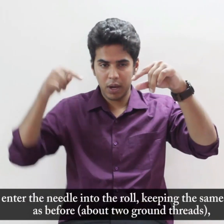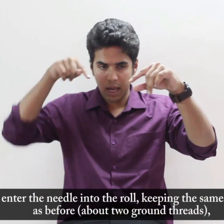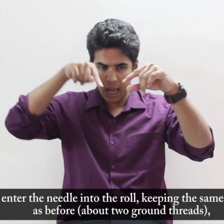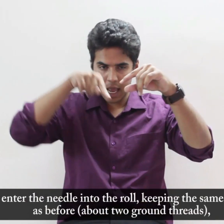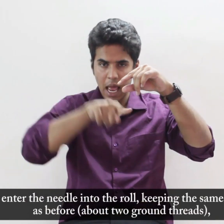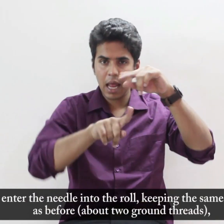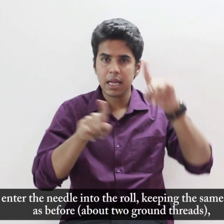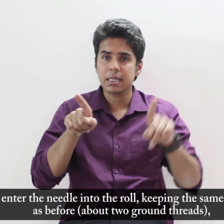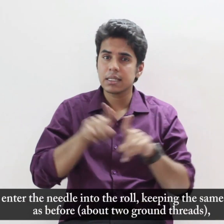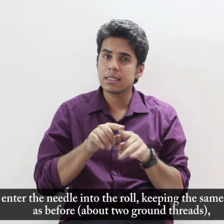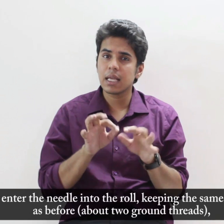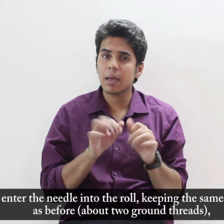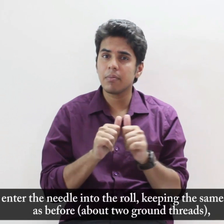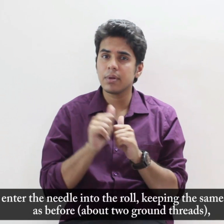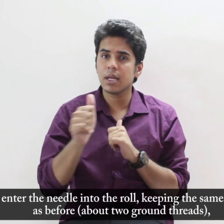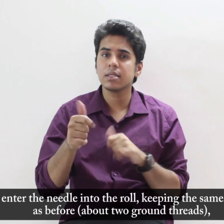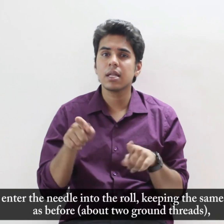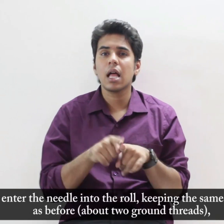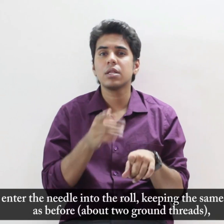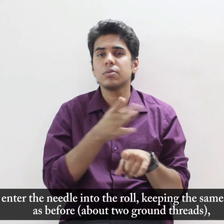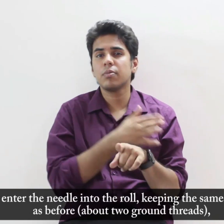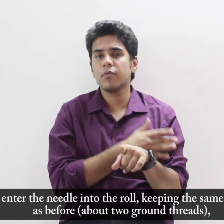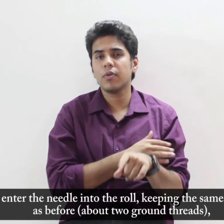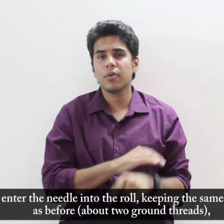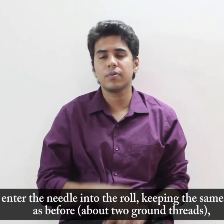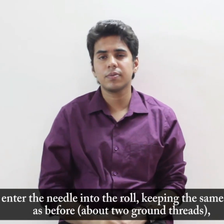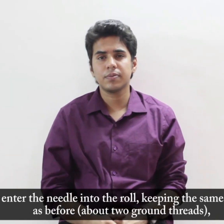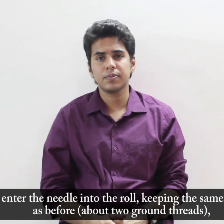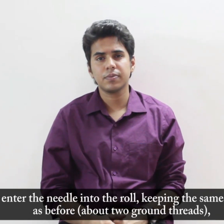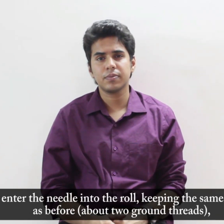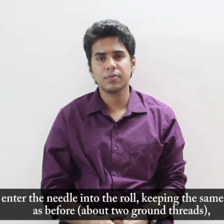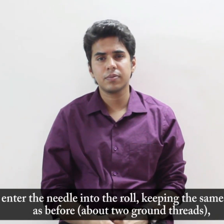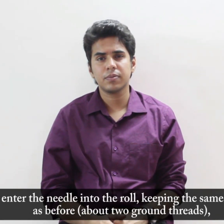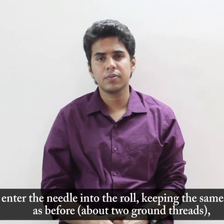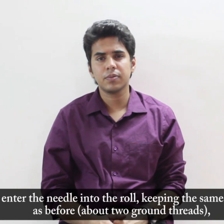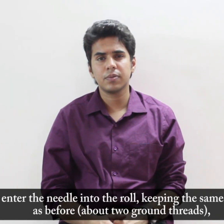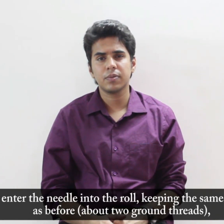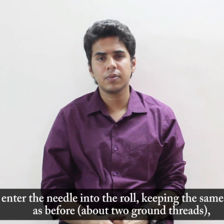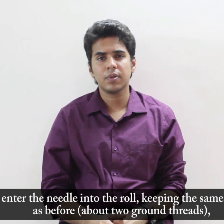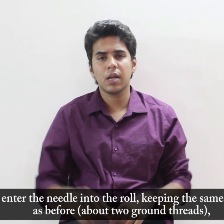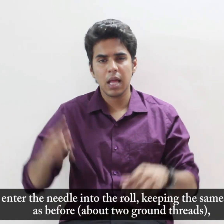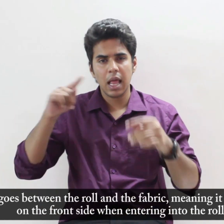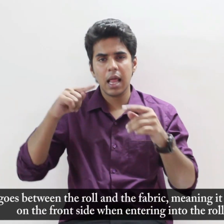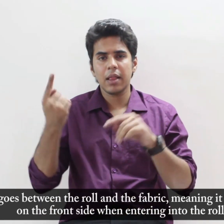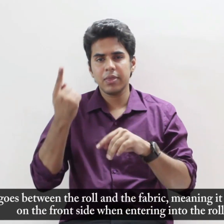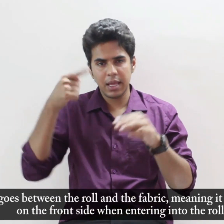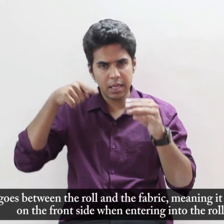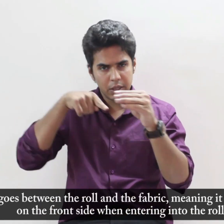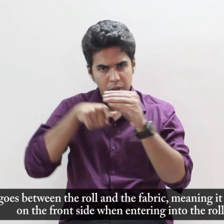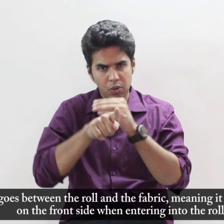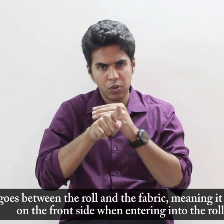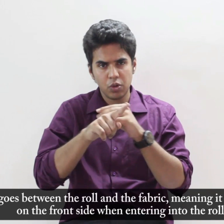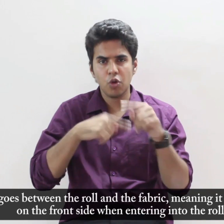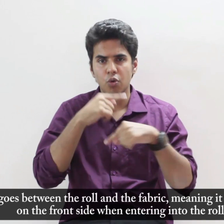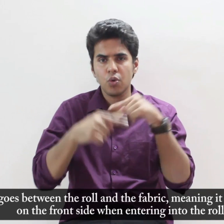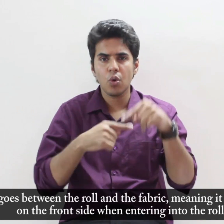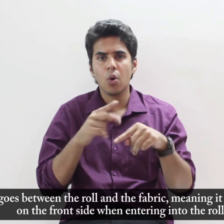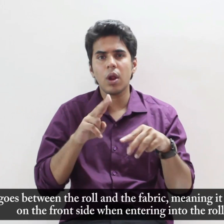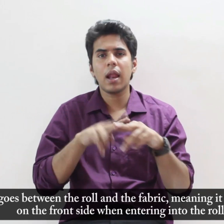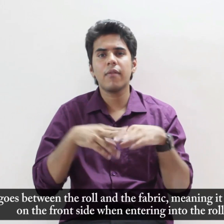Now enter the needle into the roll, keeping the same distance as before, about 2 ground threads. The needle goes